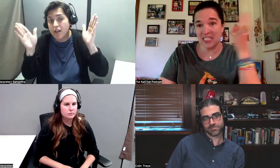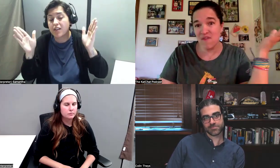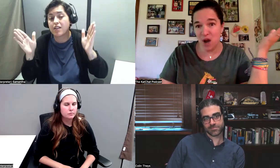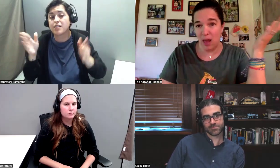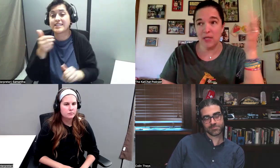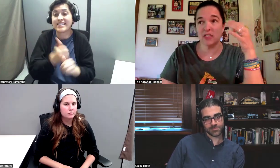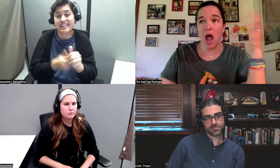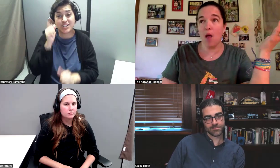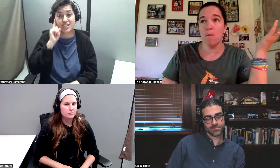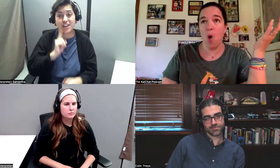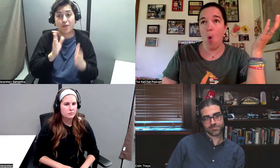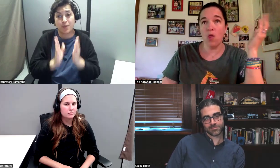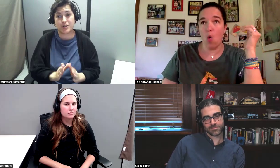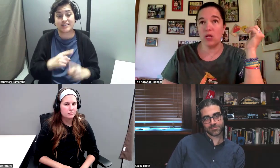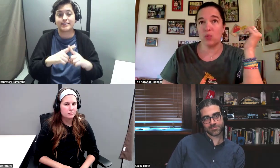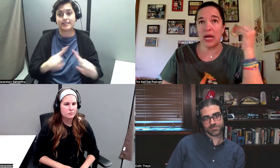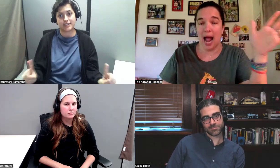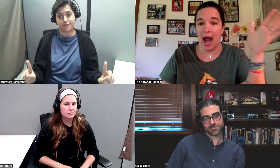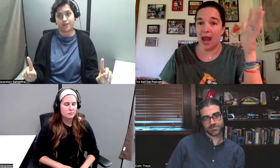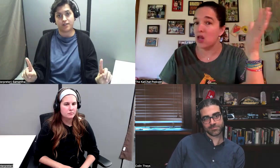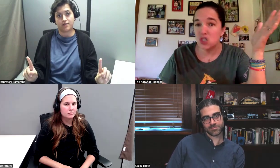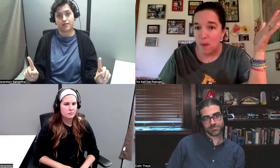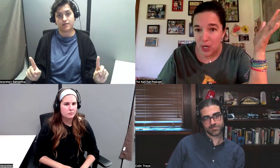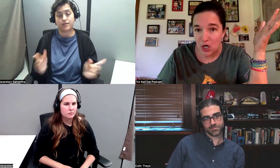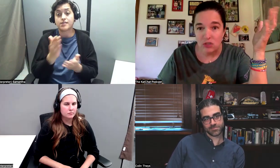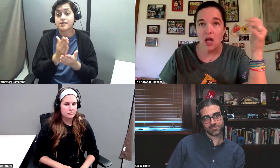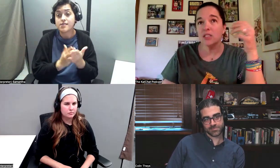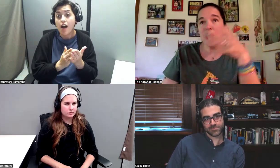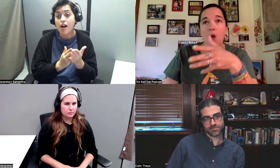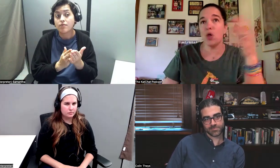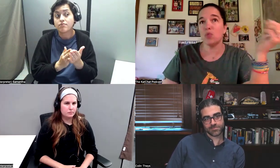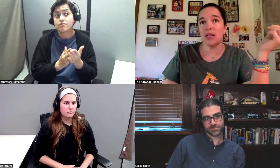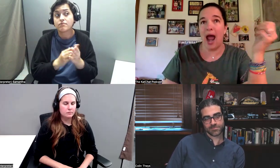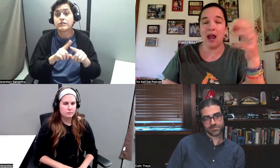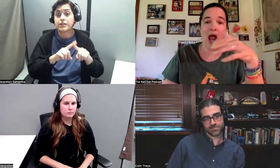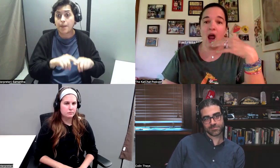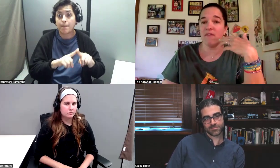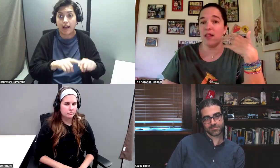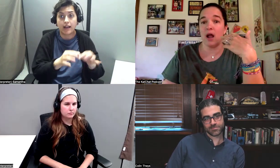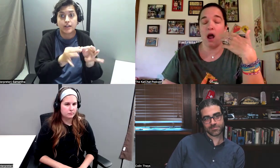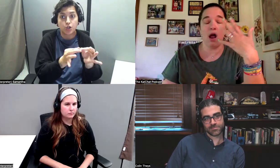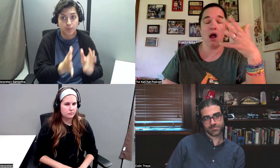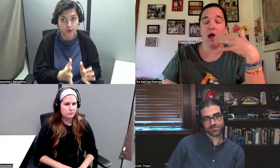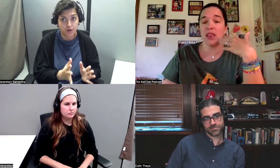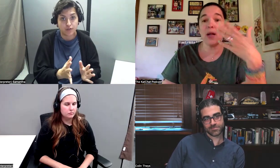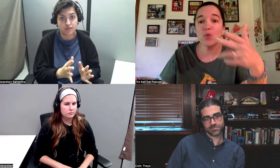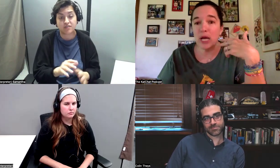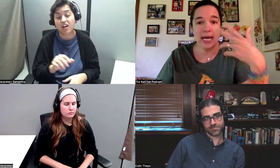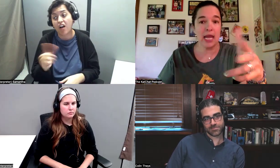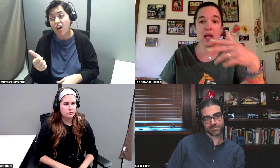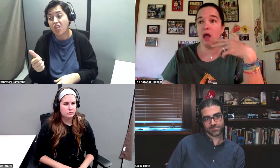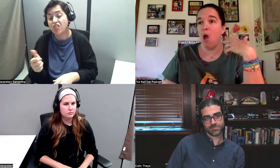individual is different. I mean, some will only rely on interpreters. Some will rely on